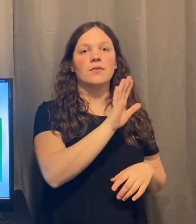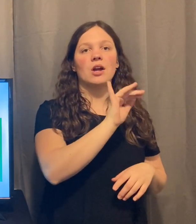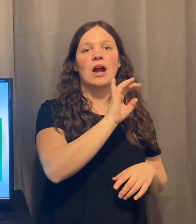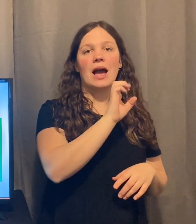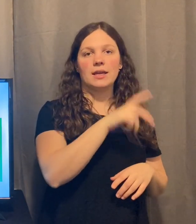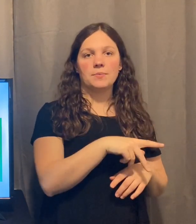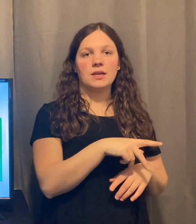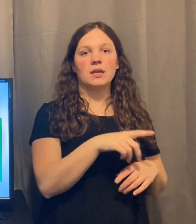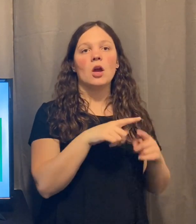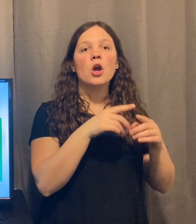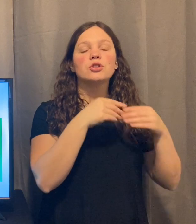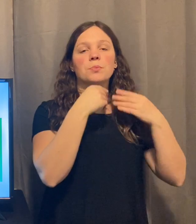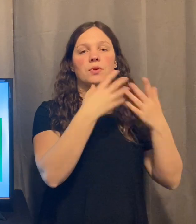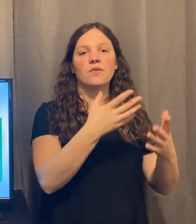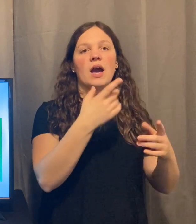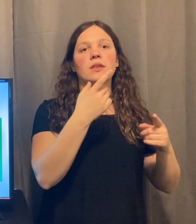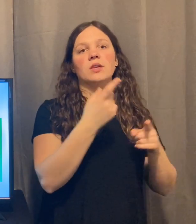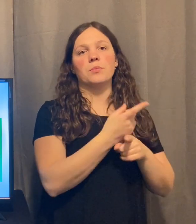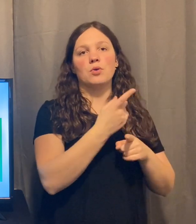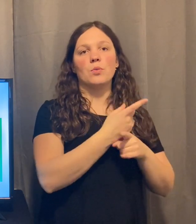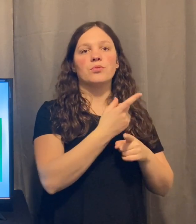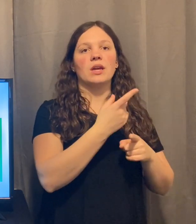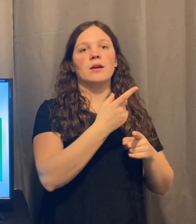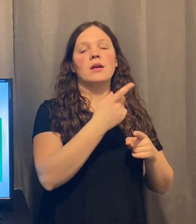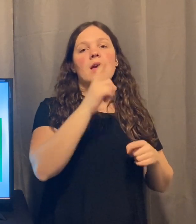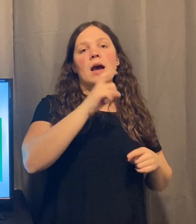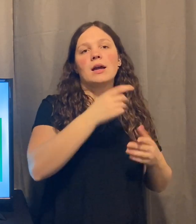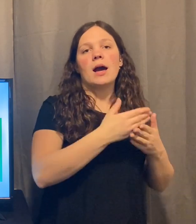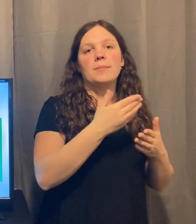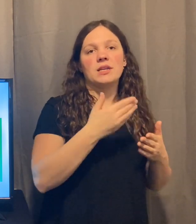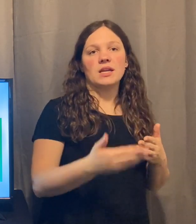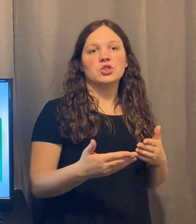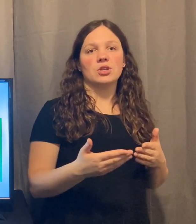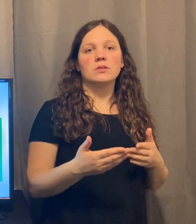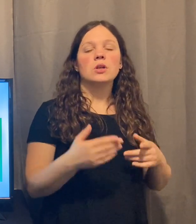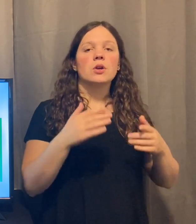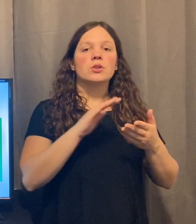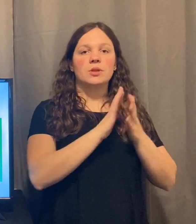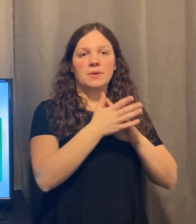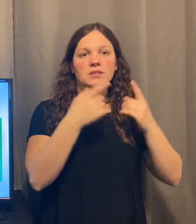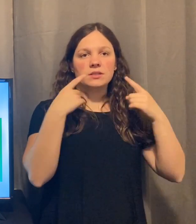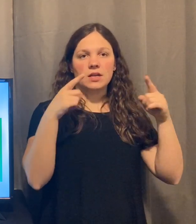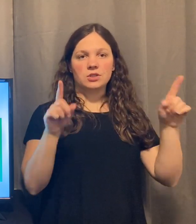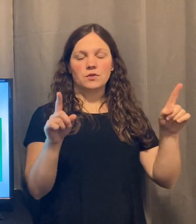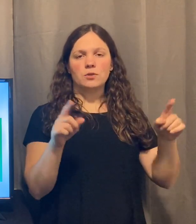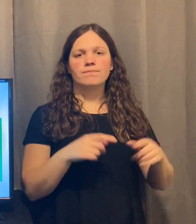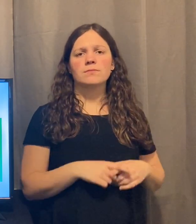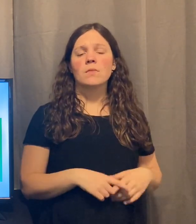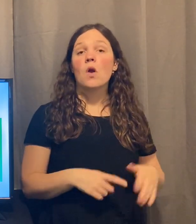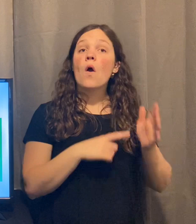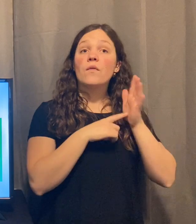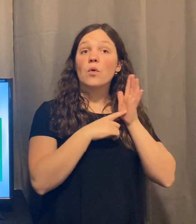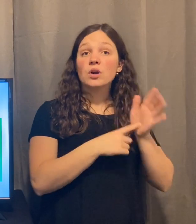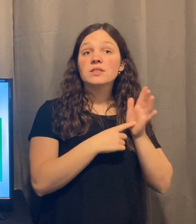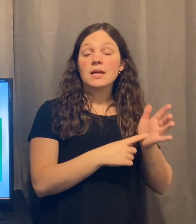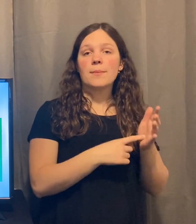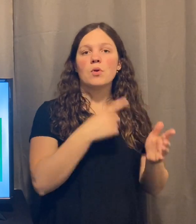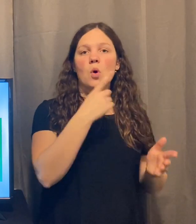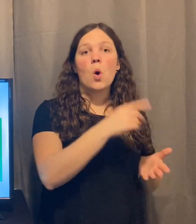their IEP to provide the appropriate accommodation to be successful. For example,